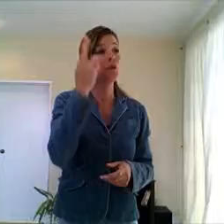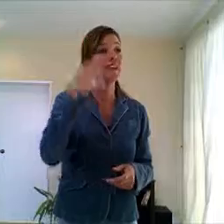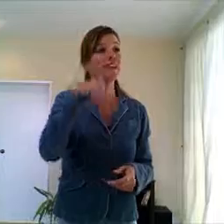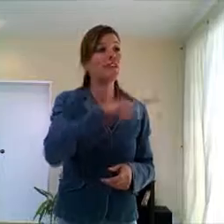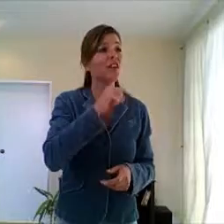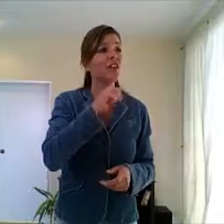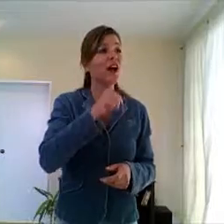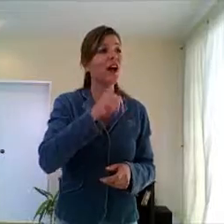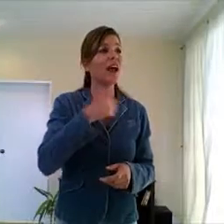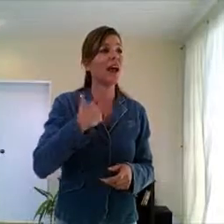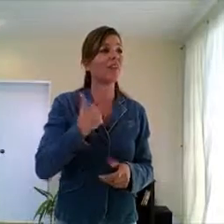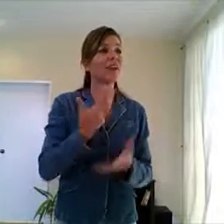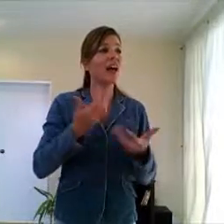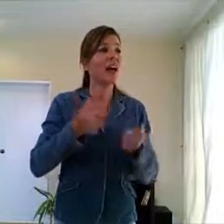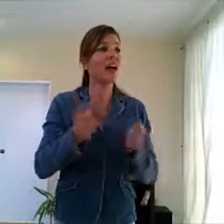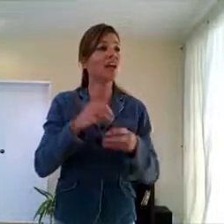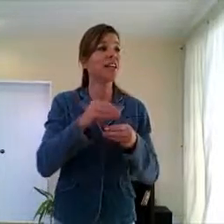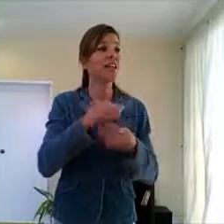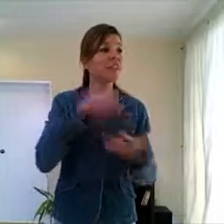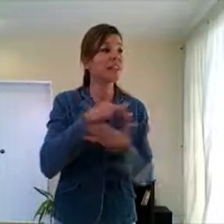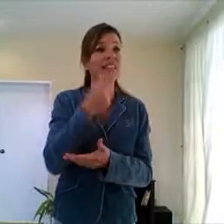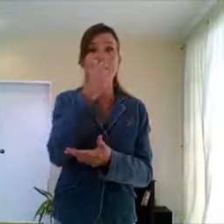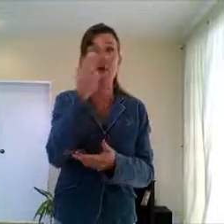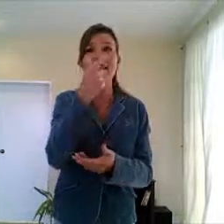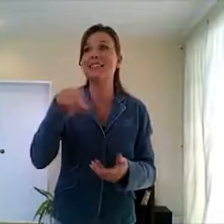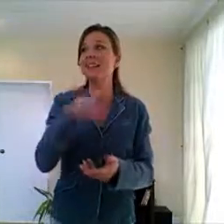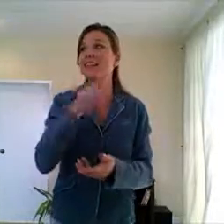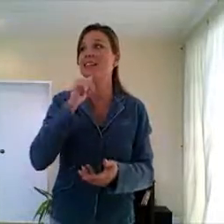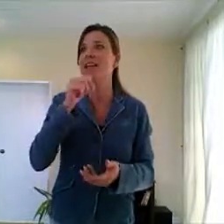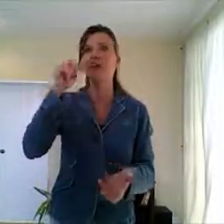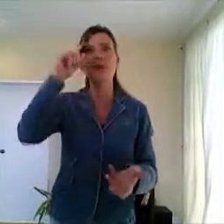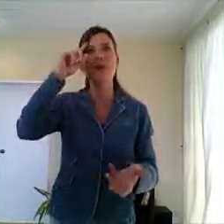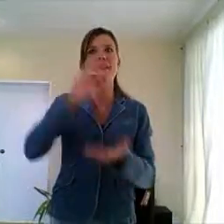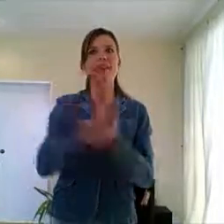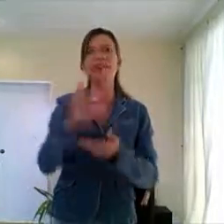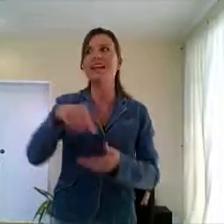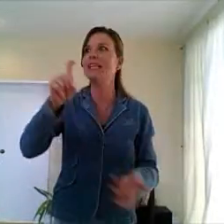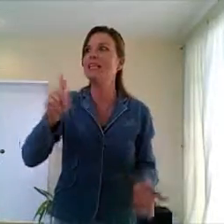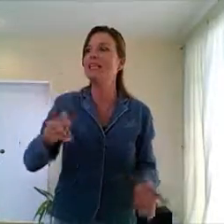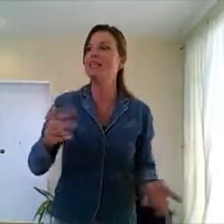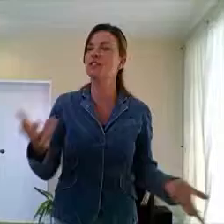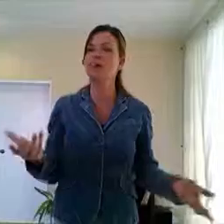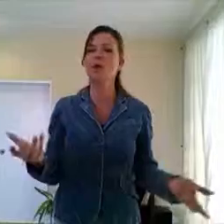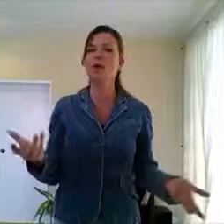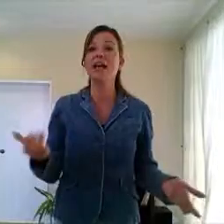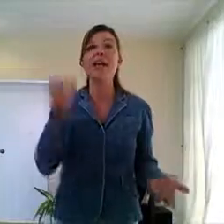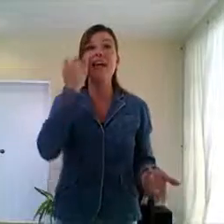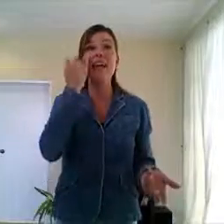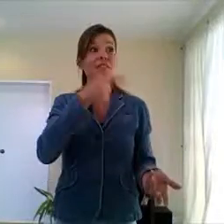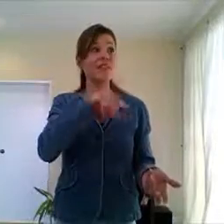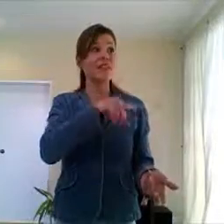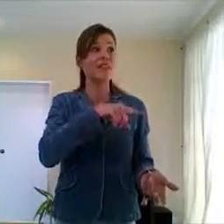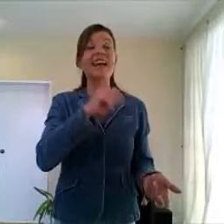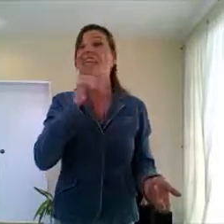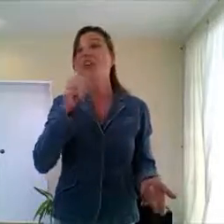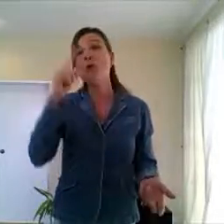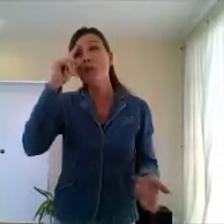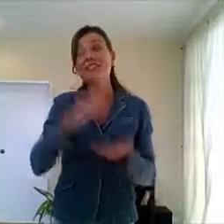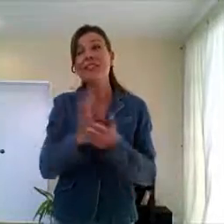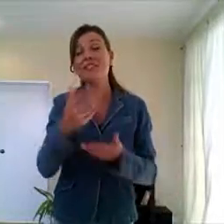is because they didn't think they needed to. And they didn't think they needed to because they never had to in high school and they made